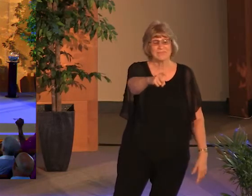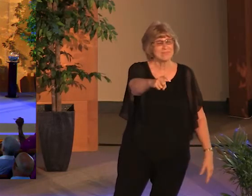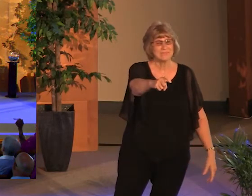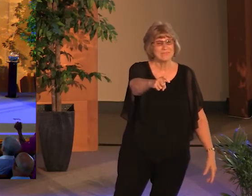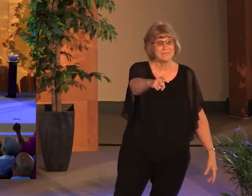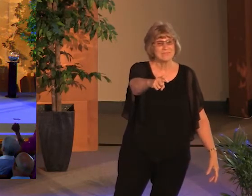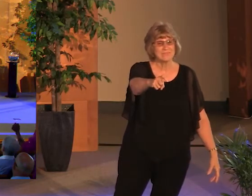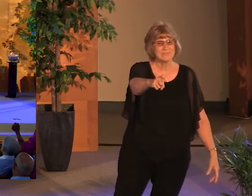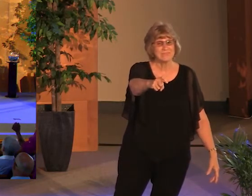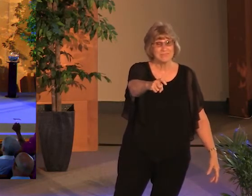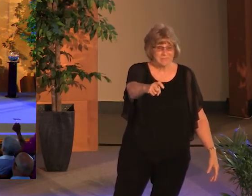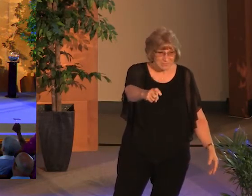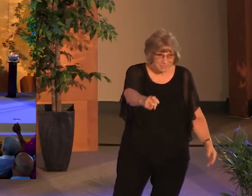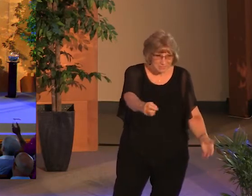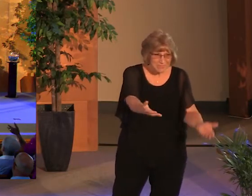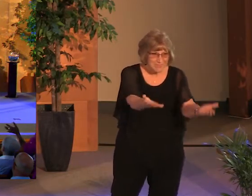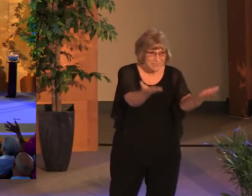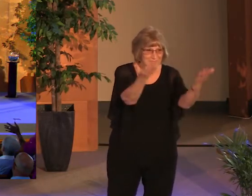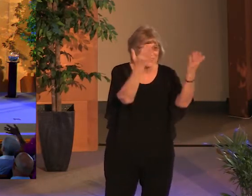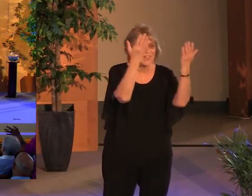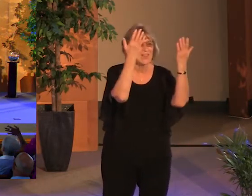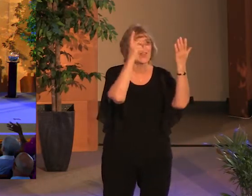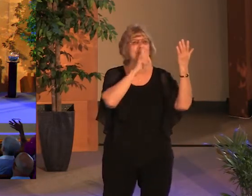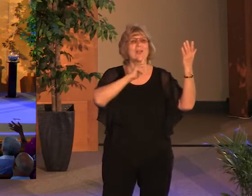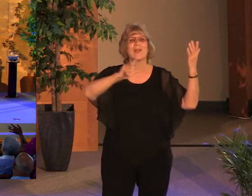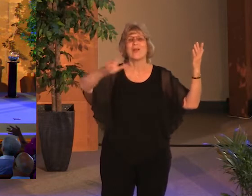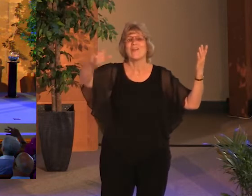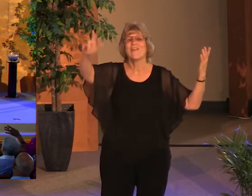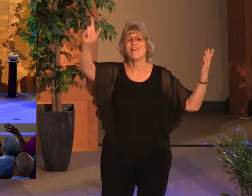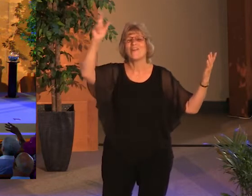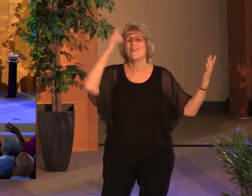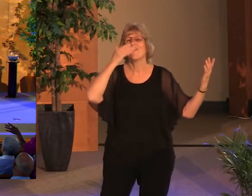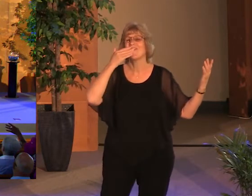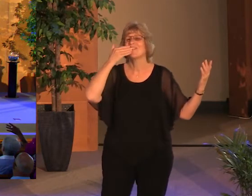ticket, you just thank the